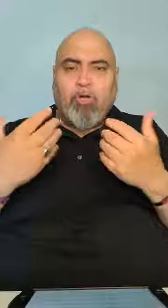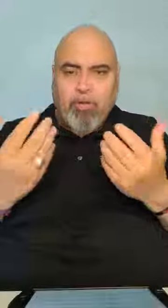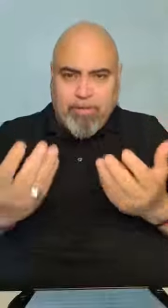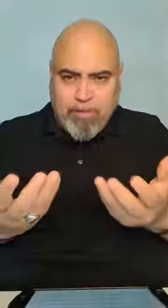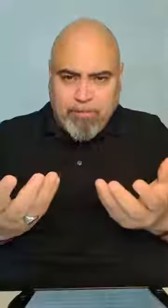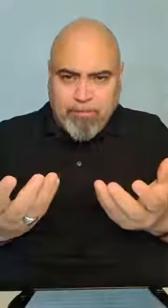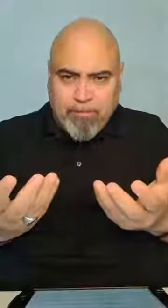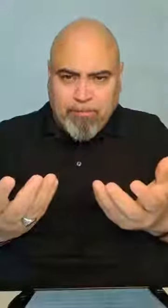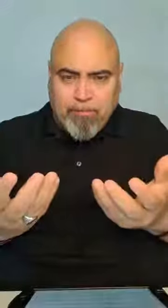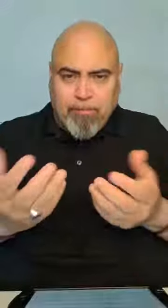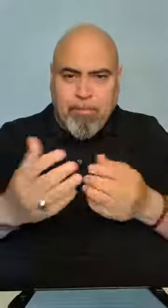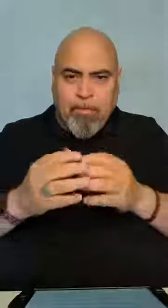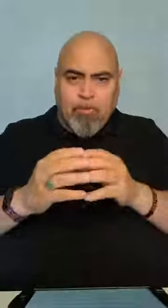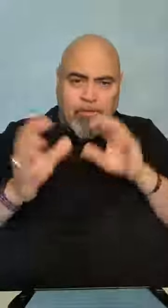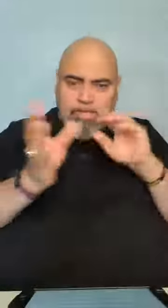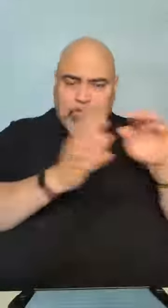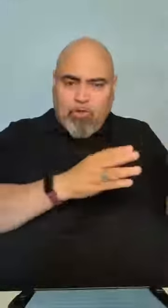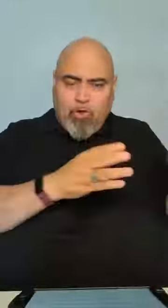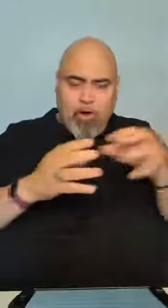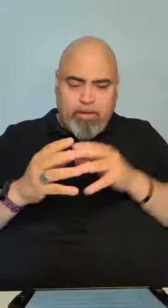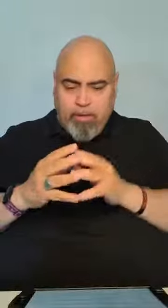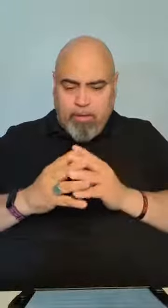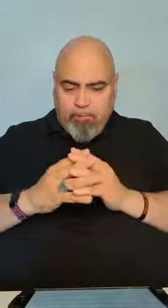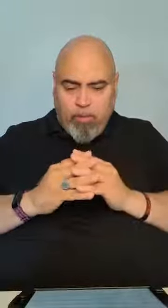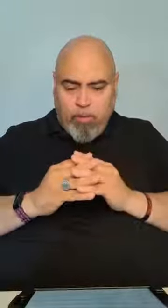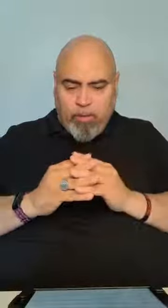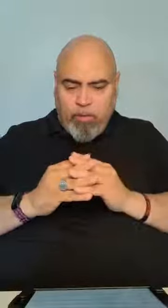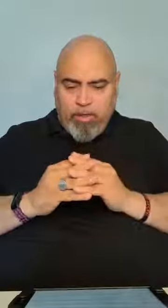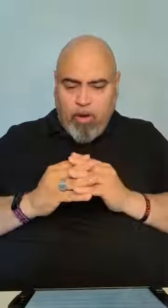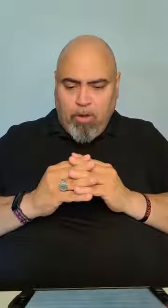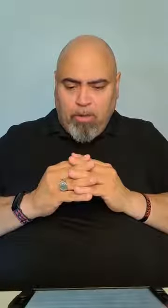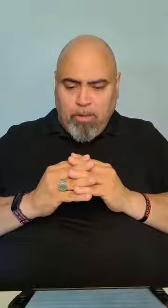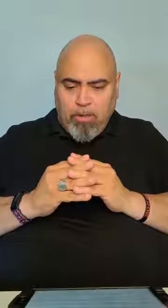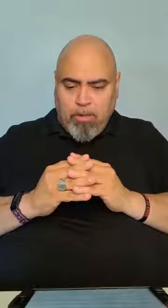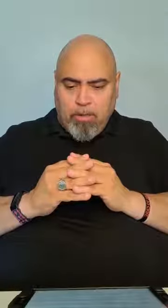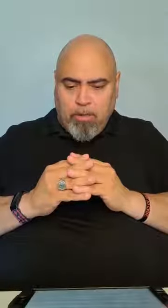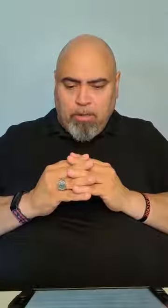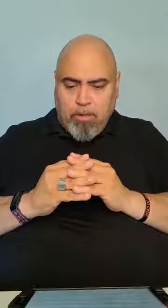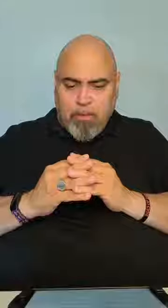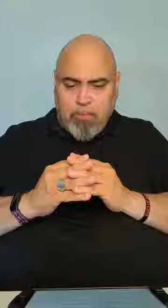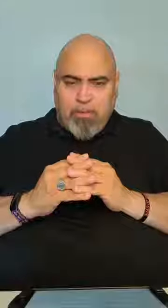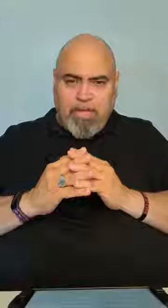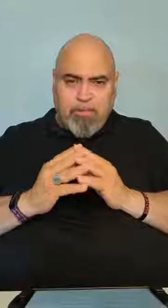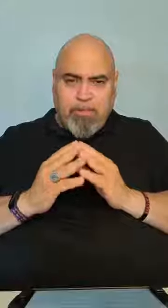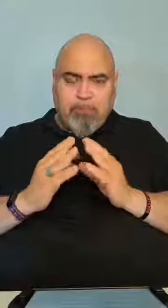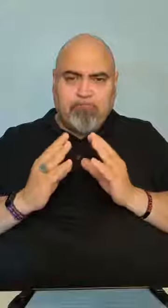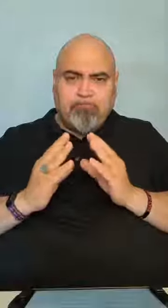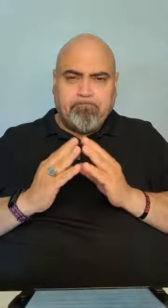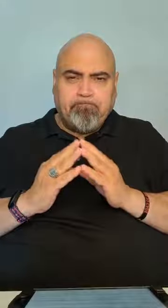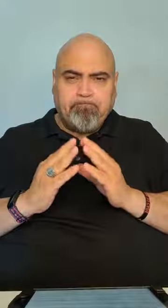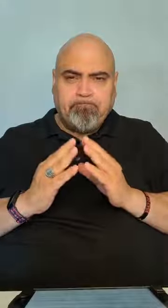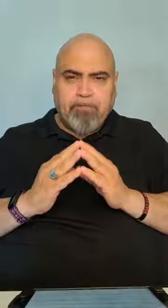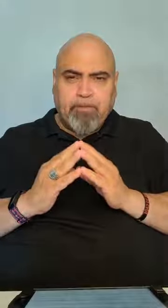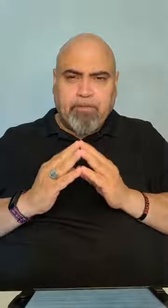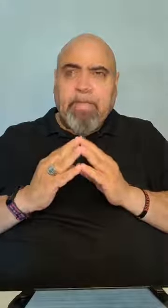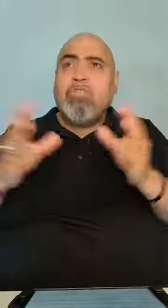learned. So it needs to start from when we are babes. It needs to